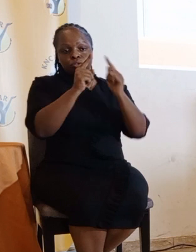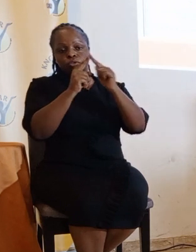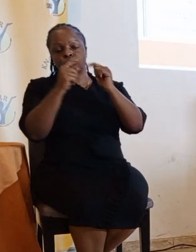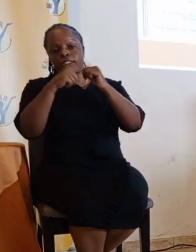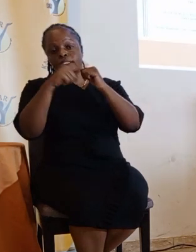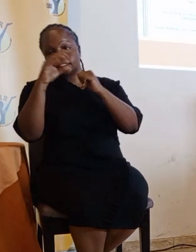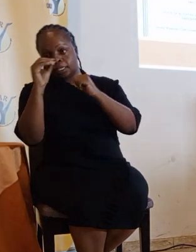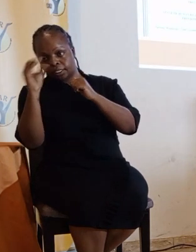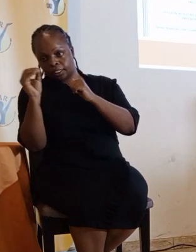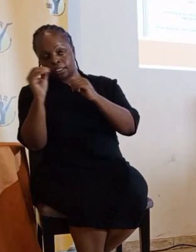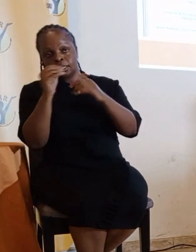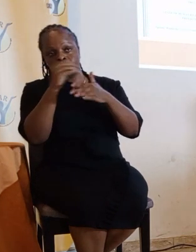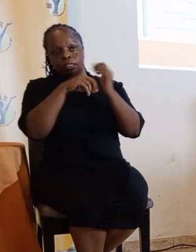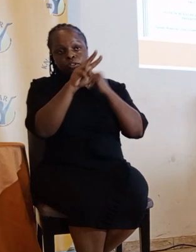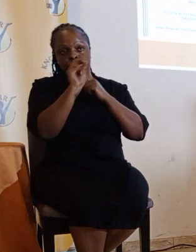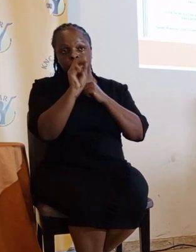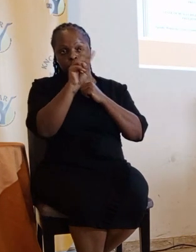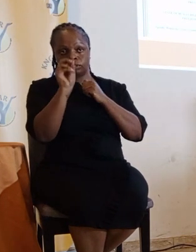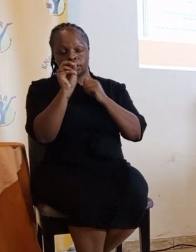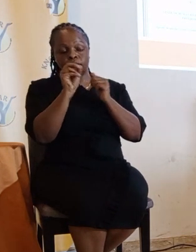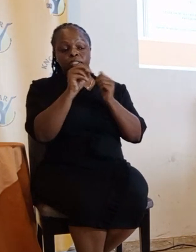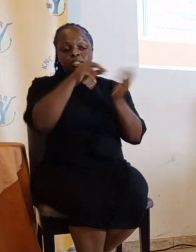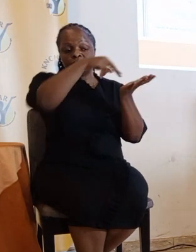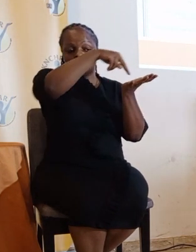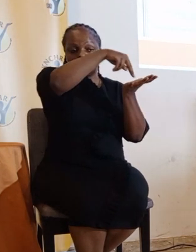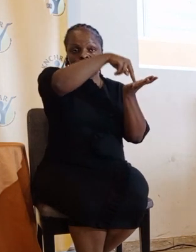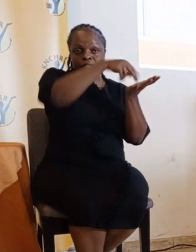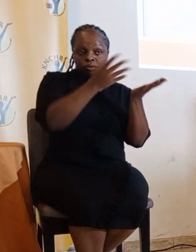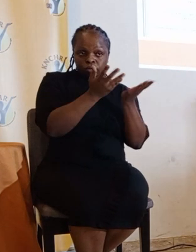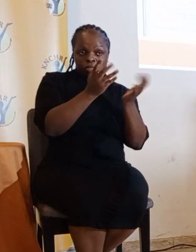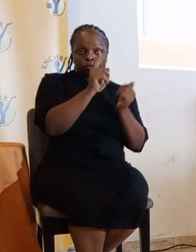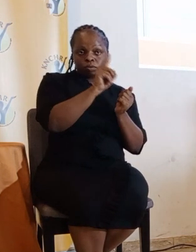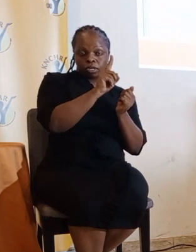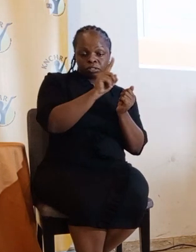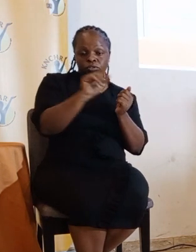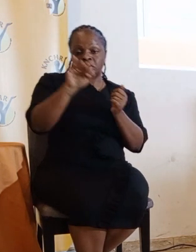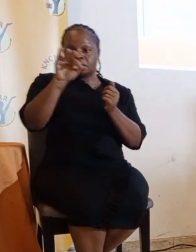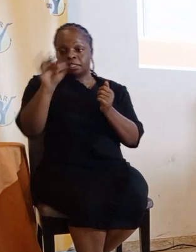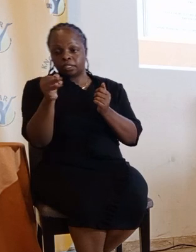600. As of 2020, it is standing at 1 to